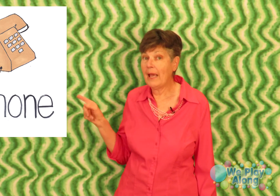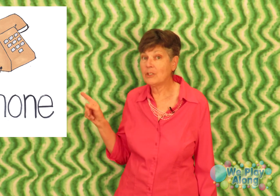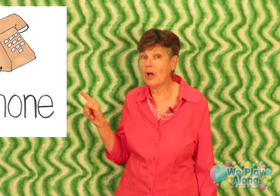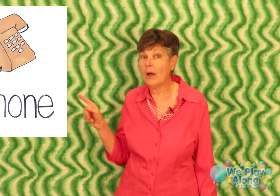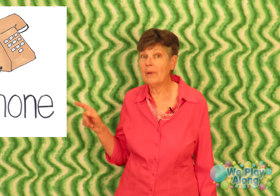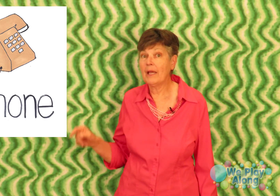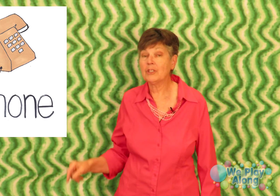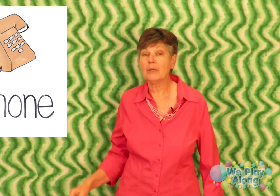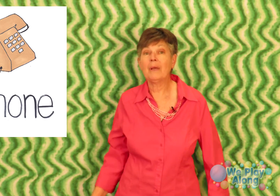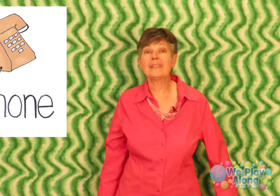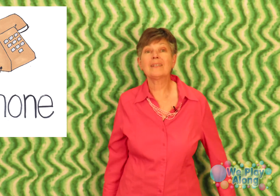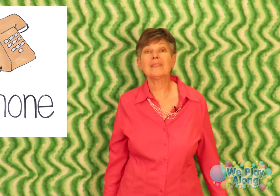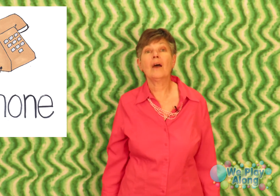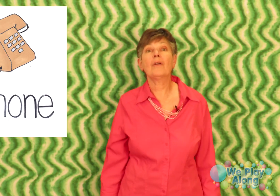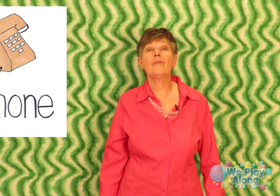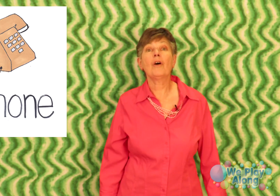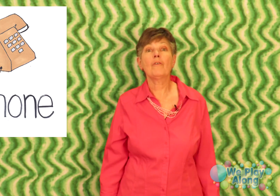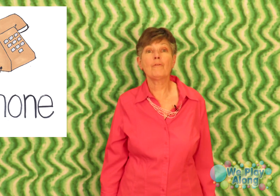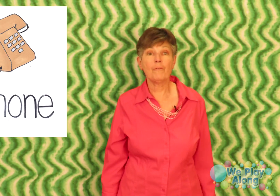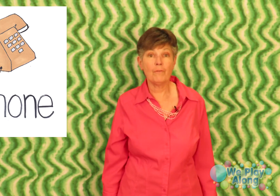H combination makes the sound of.